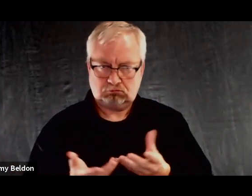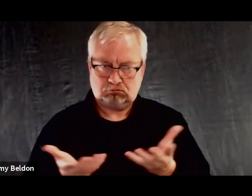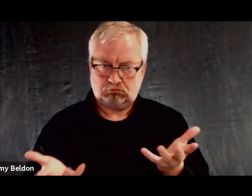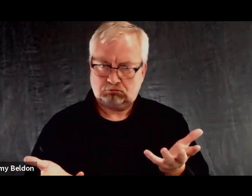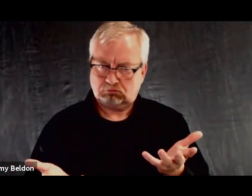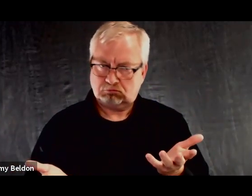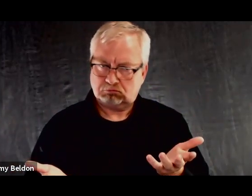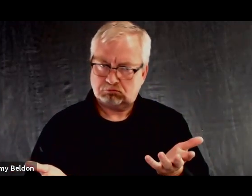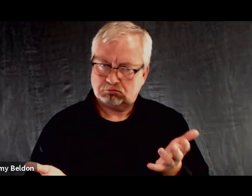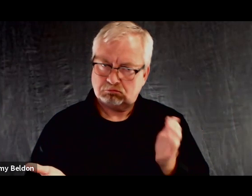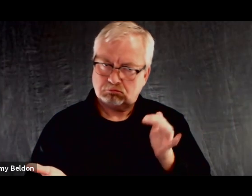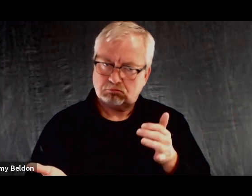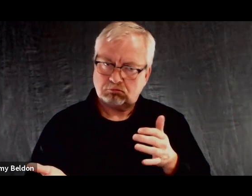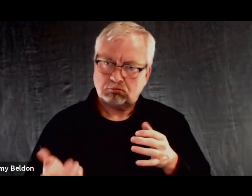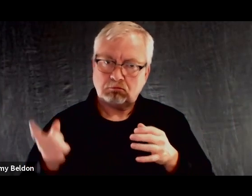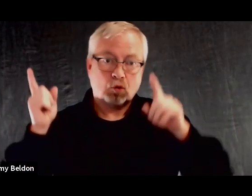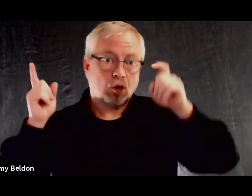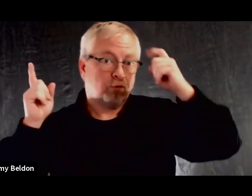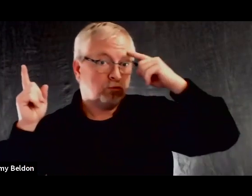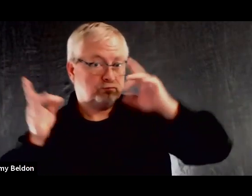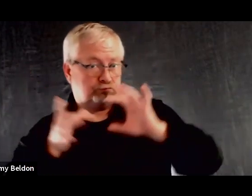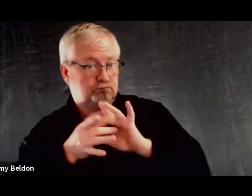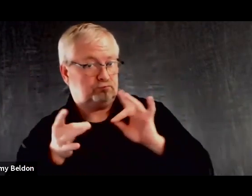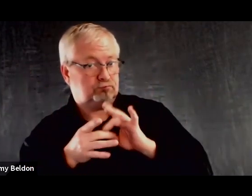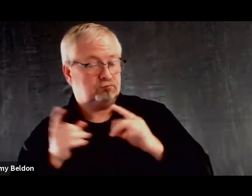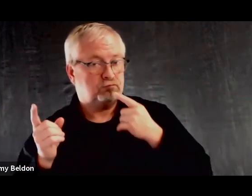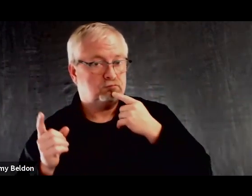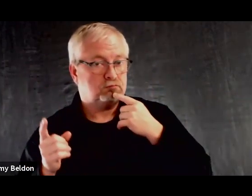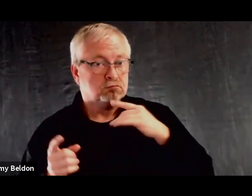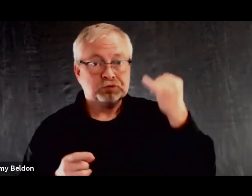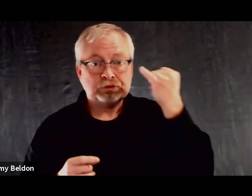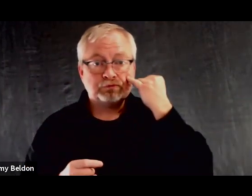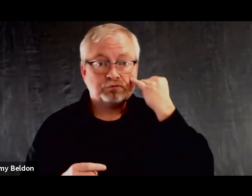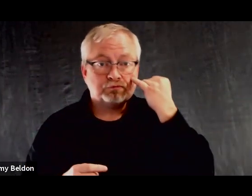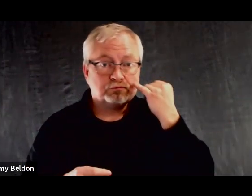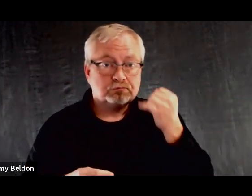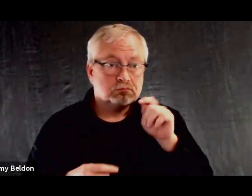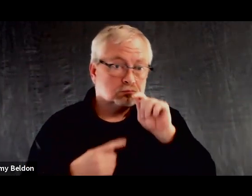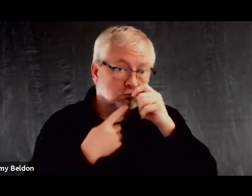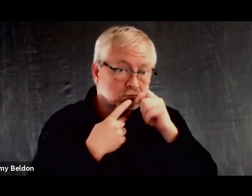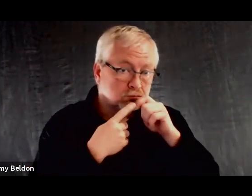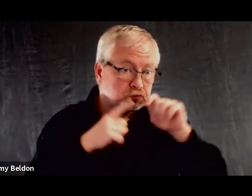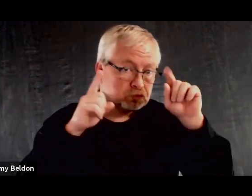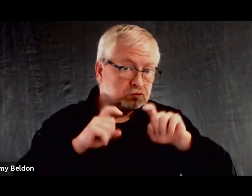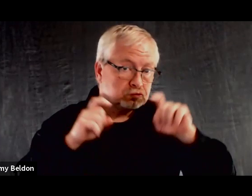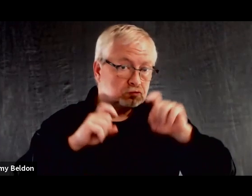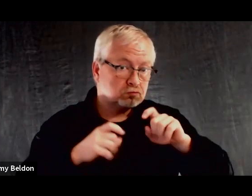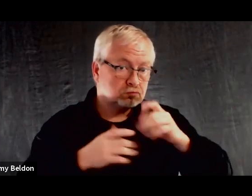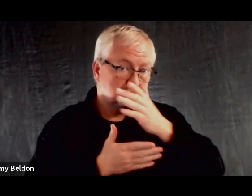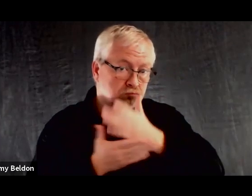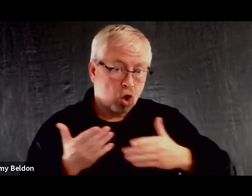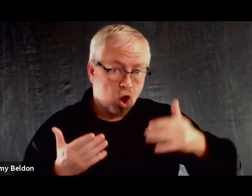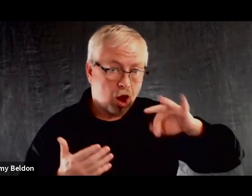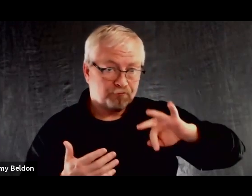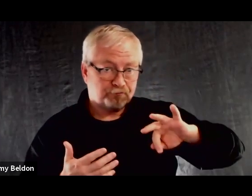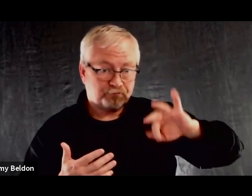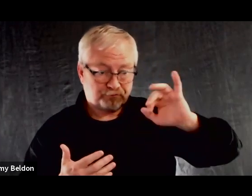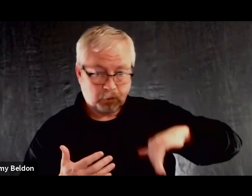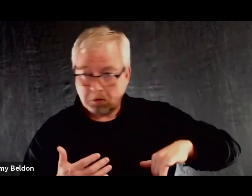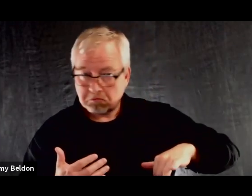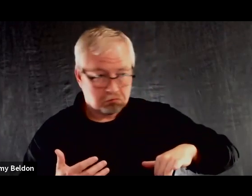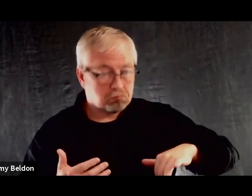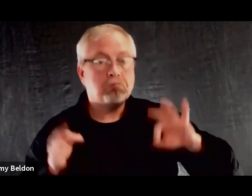that this molecular testing is part of our return to normalcy. And so I'm